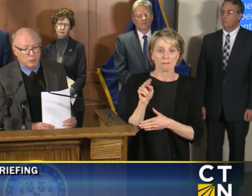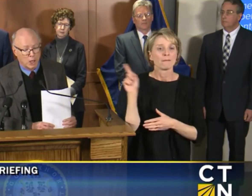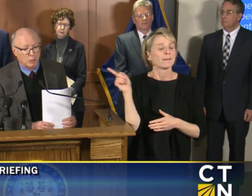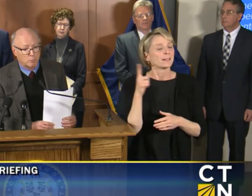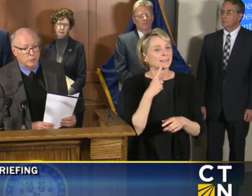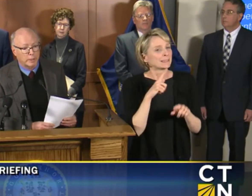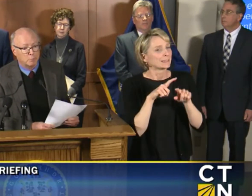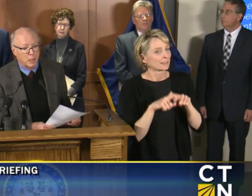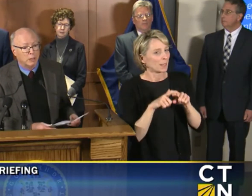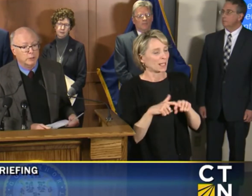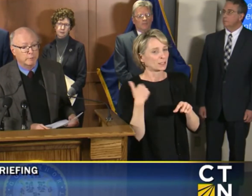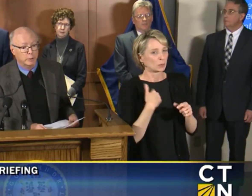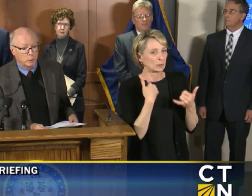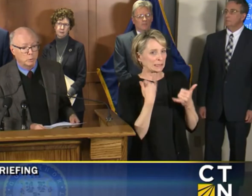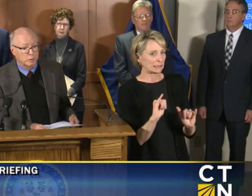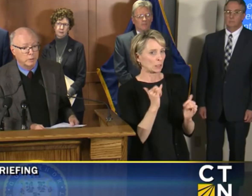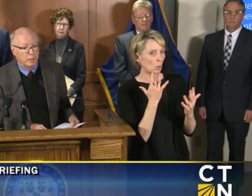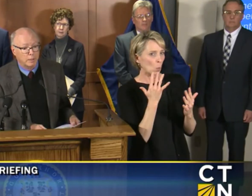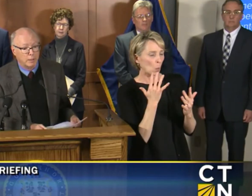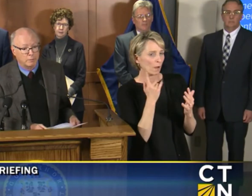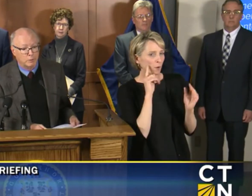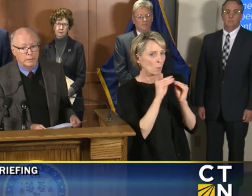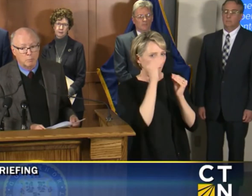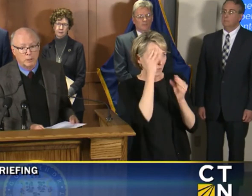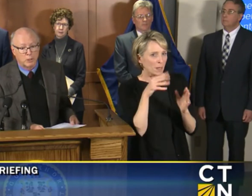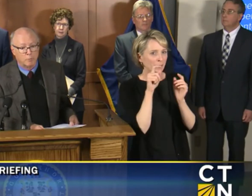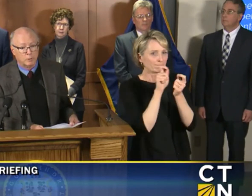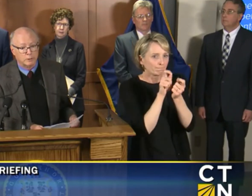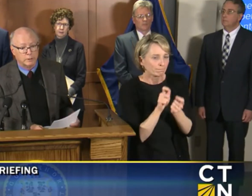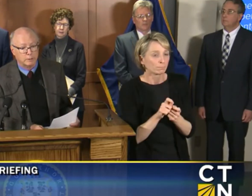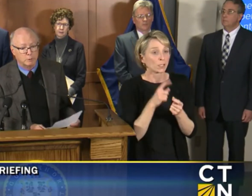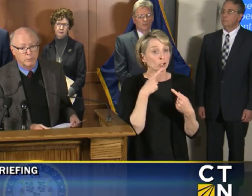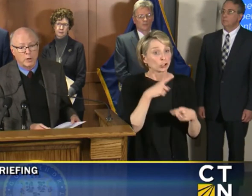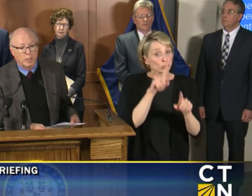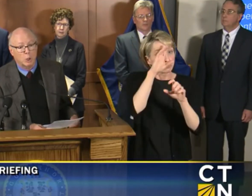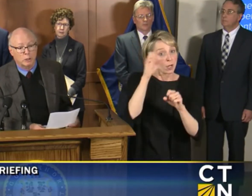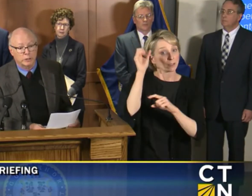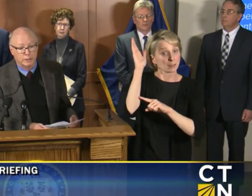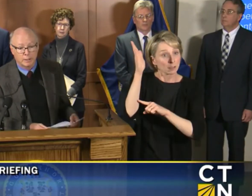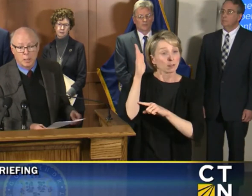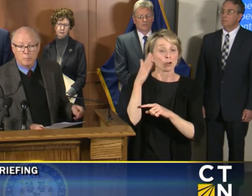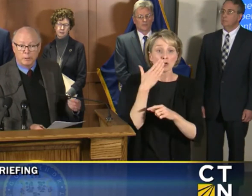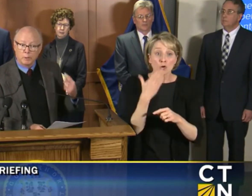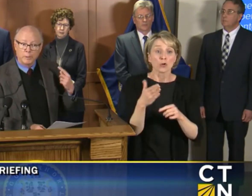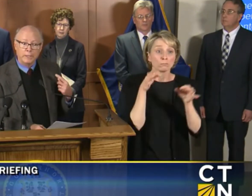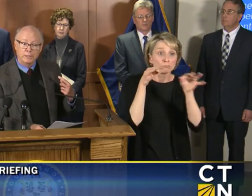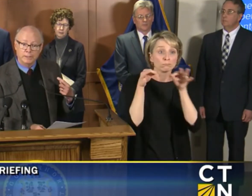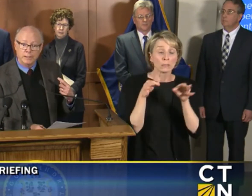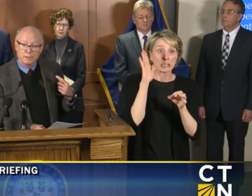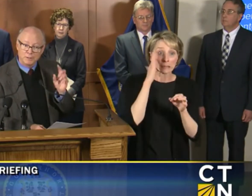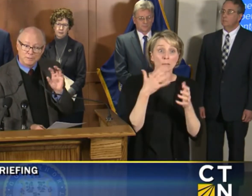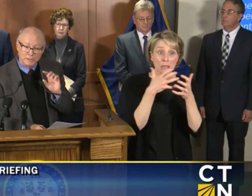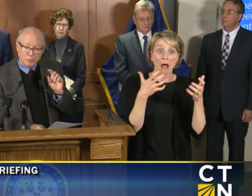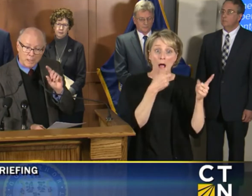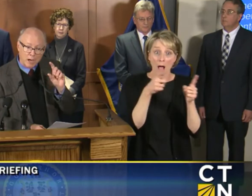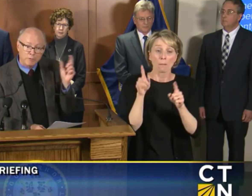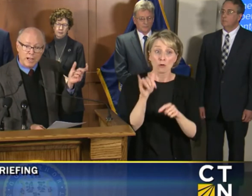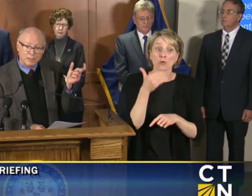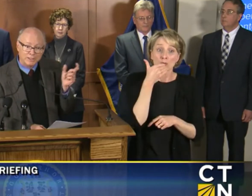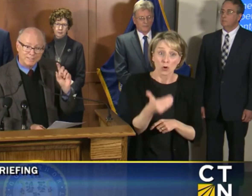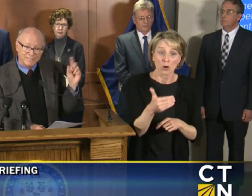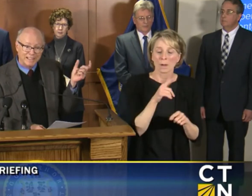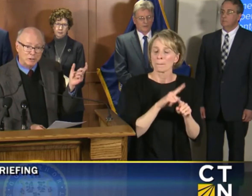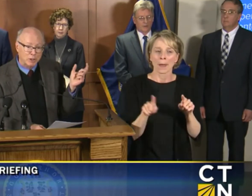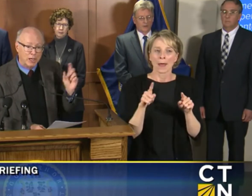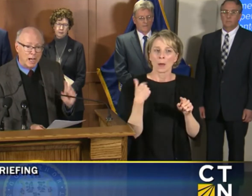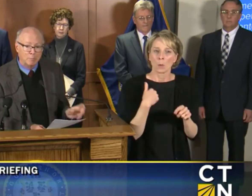There was a lot of really positive news during that press conference, and it was very encouraging. But we need to see, how